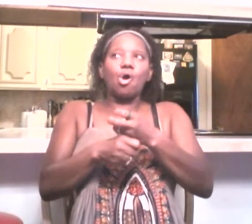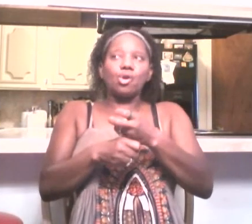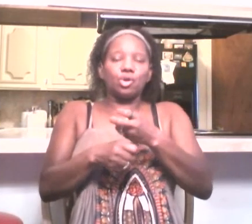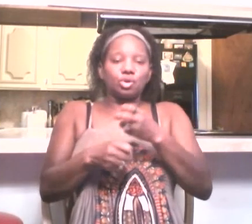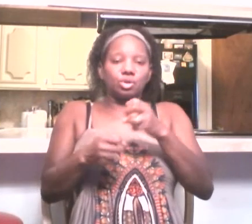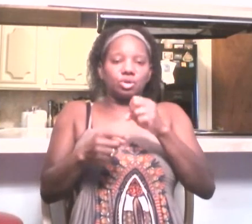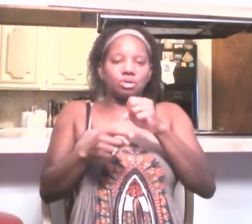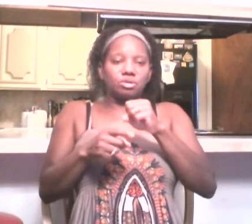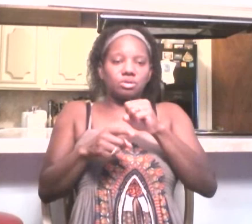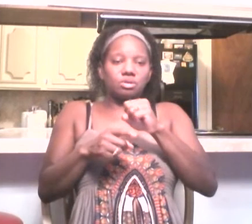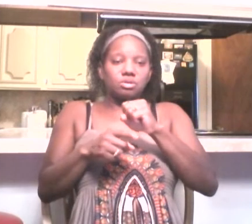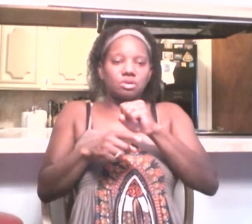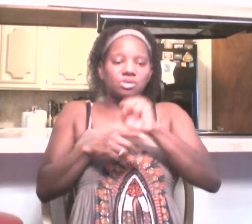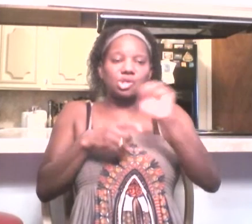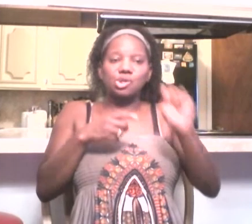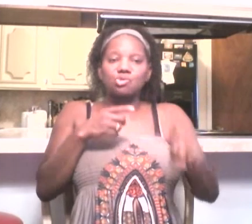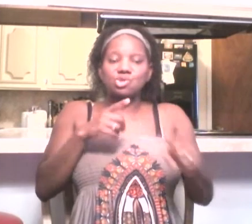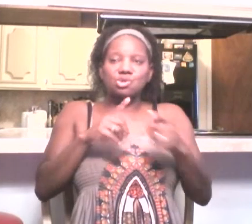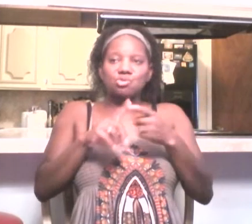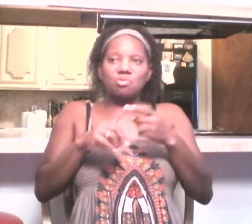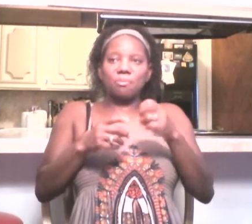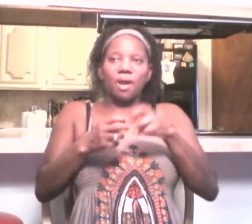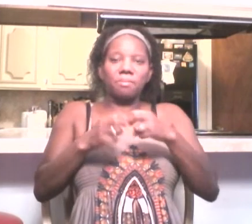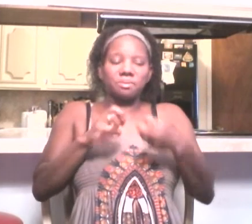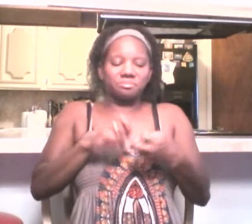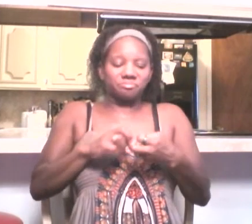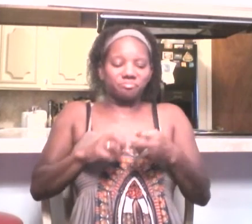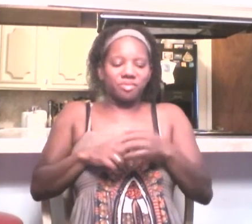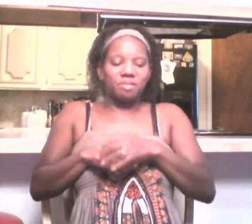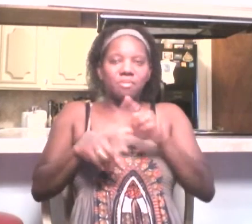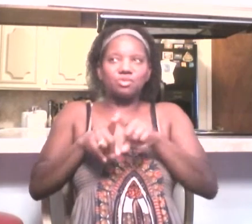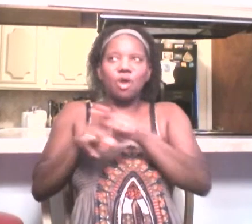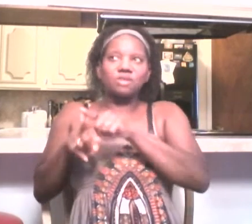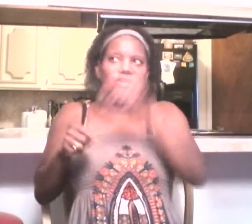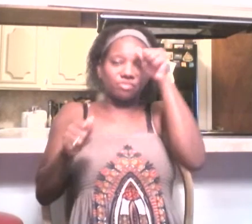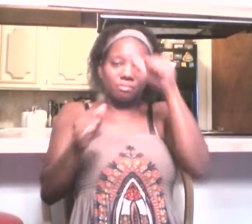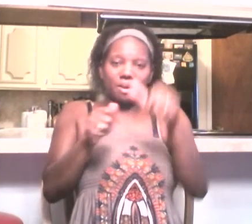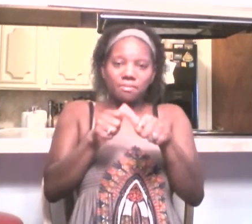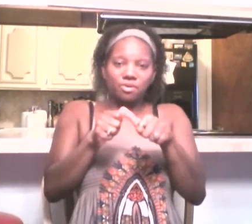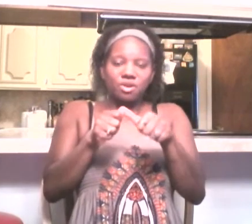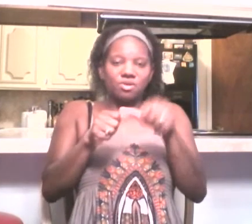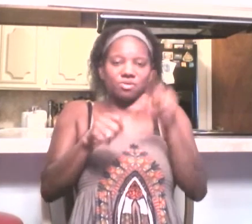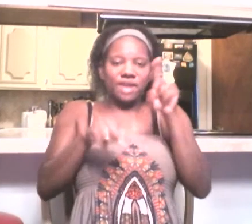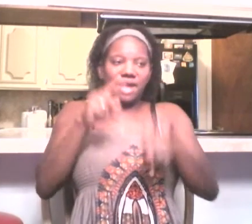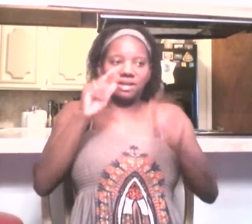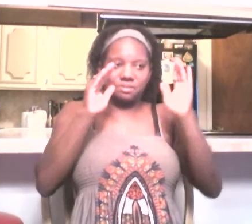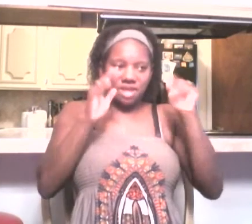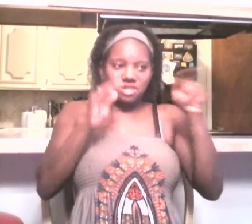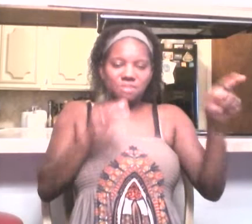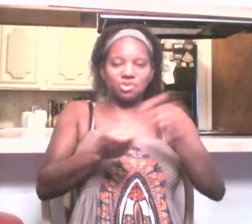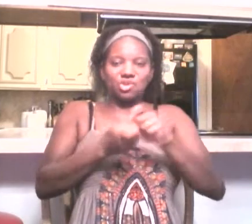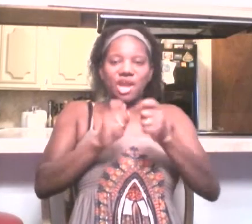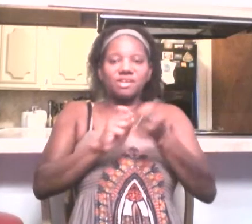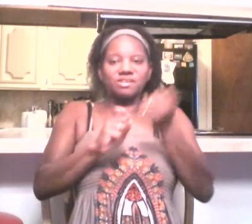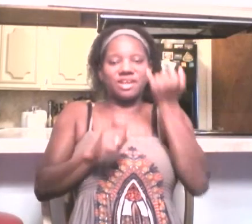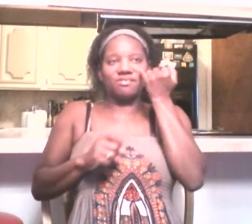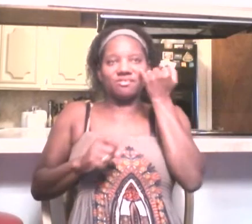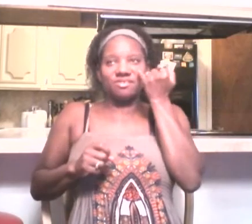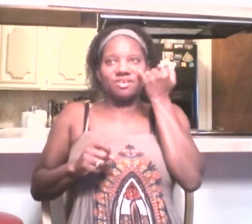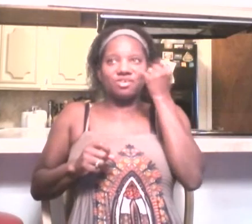harder solution to the problem. But you also have to remember, you can't expect them to change if just